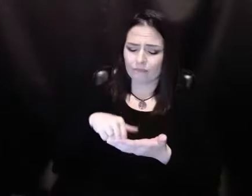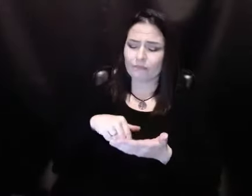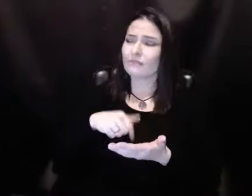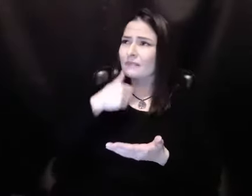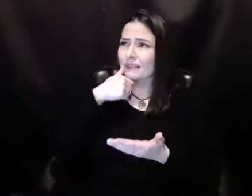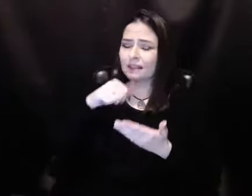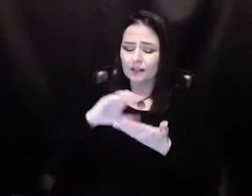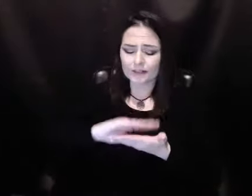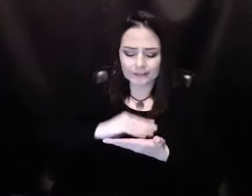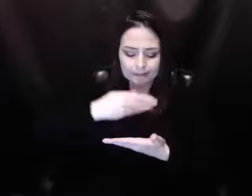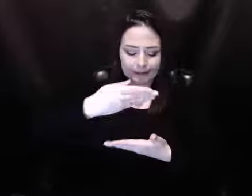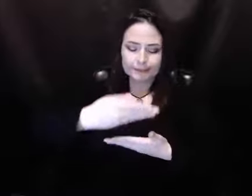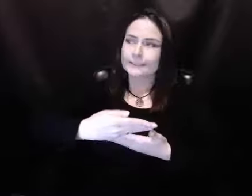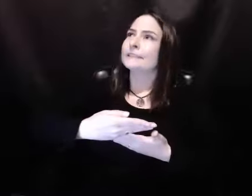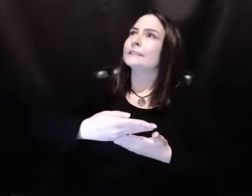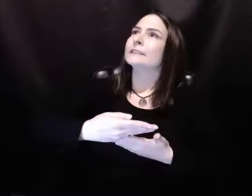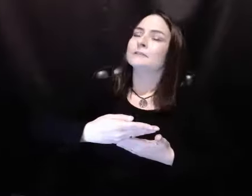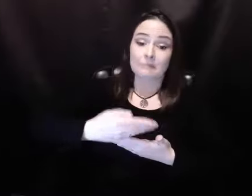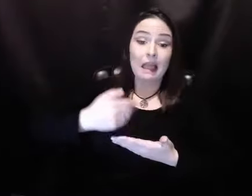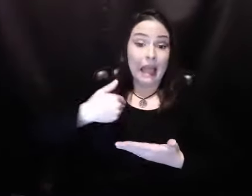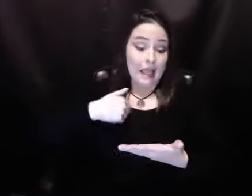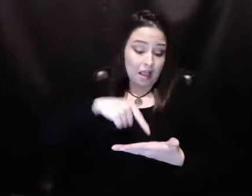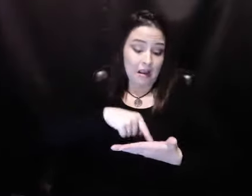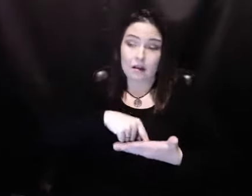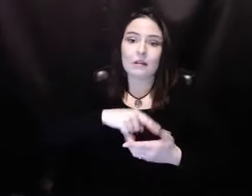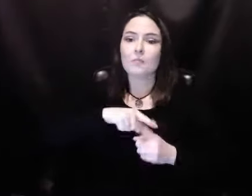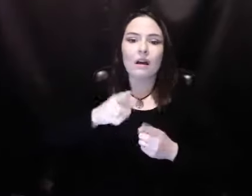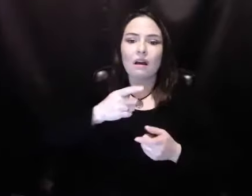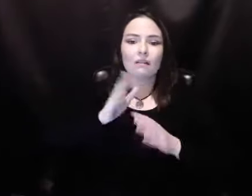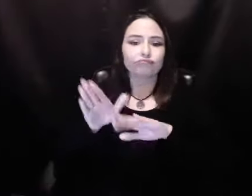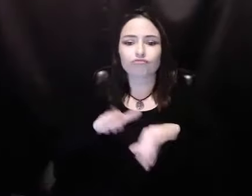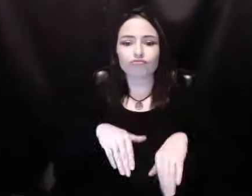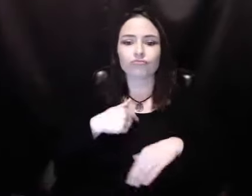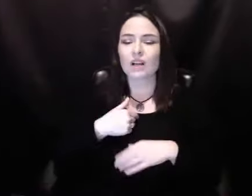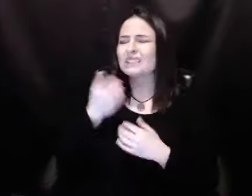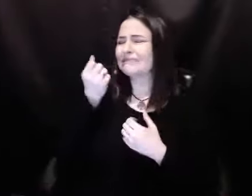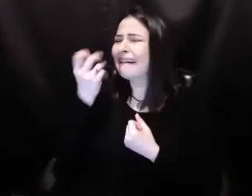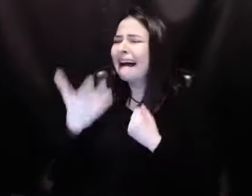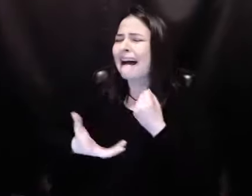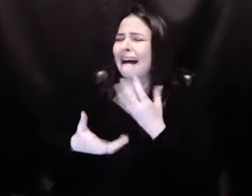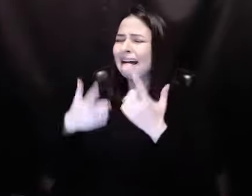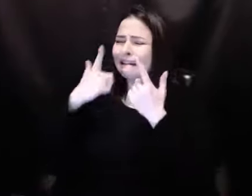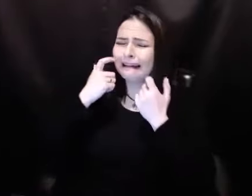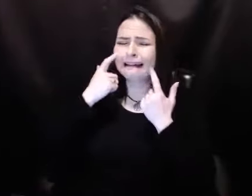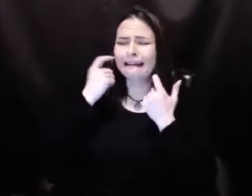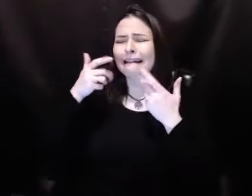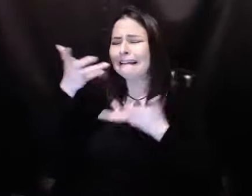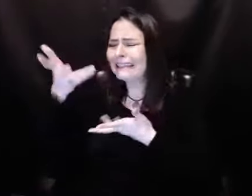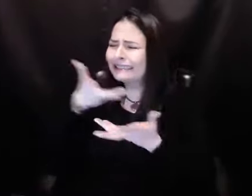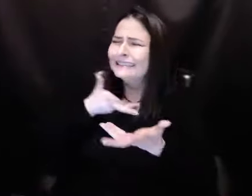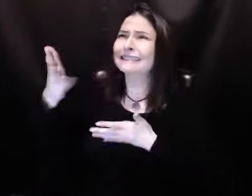my understanding. I wrote a letter to the God of my understanding entitled The Exact Nature of My